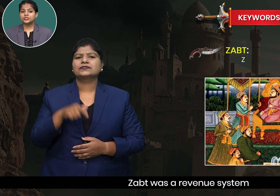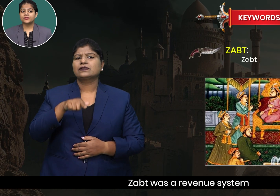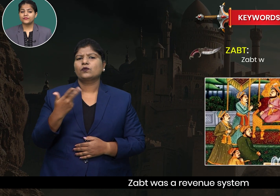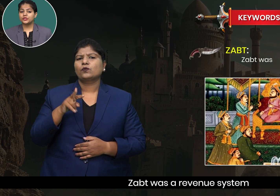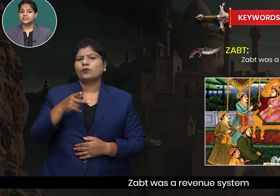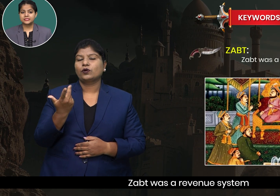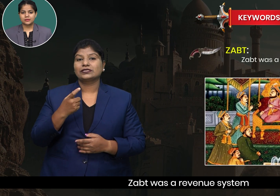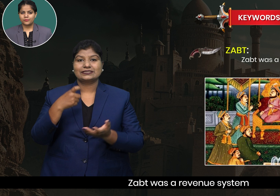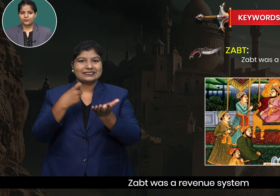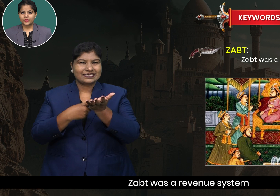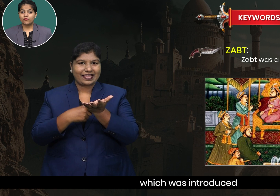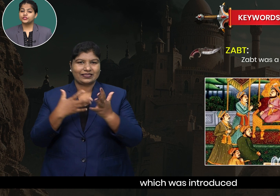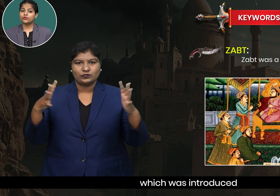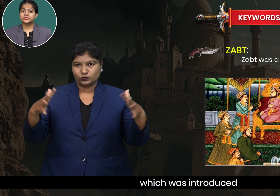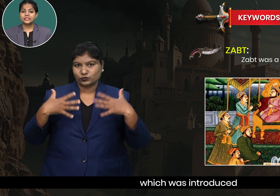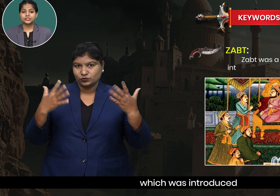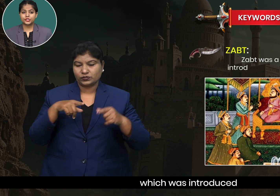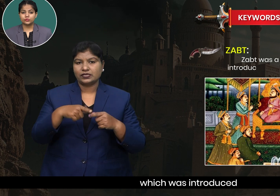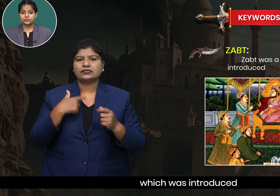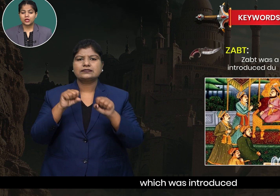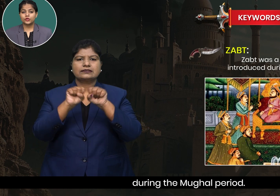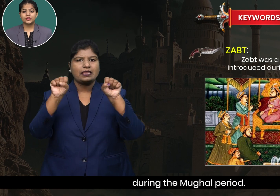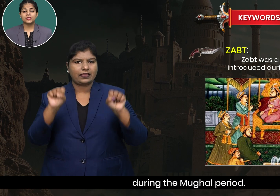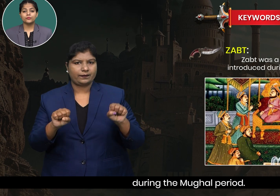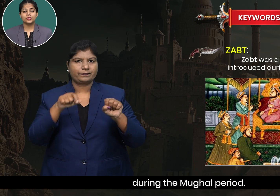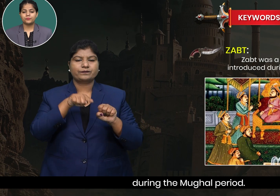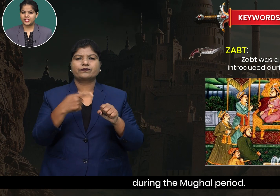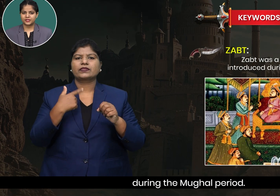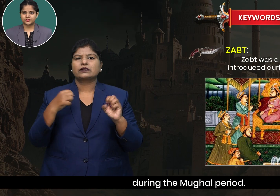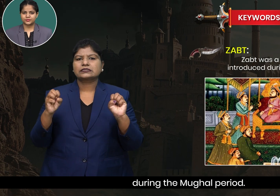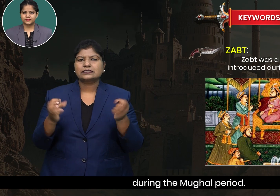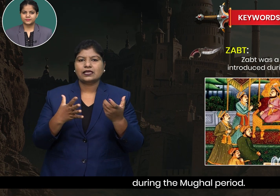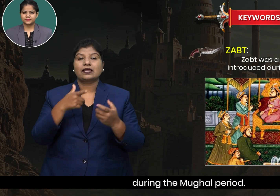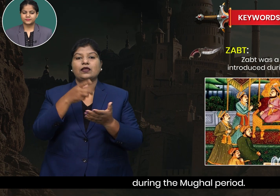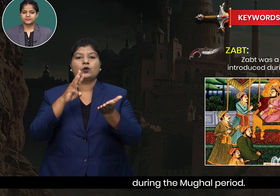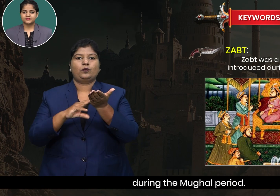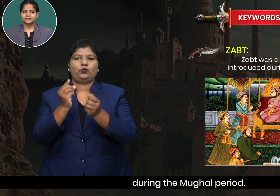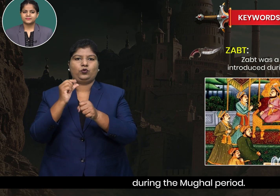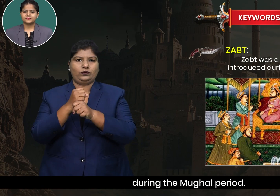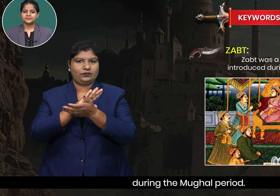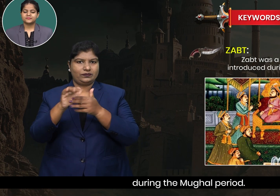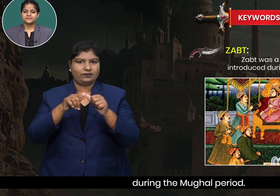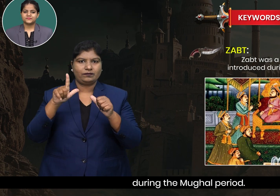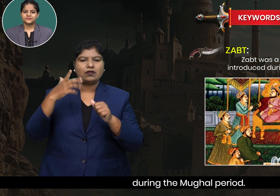Zabt was a revenue system which was introduced during the Mughal period.